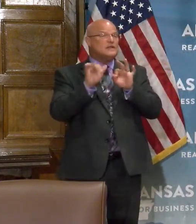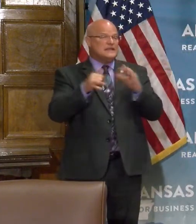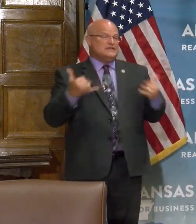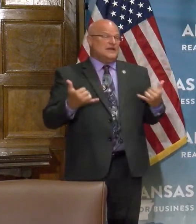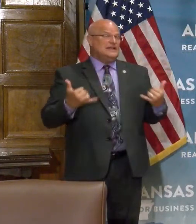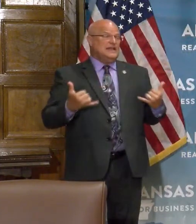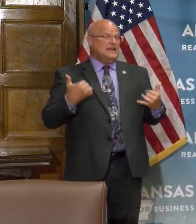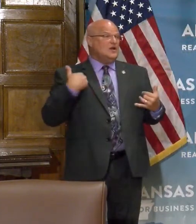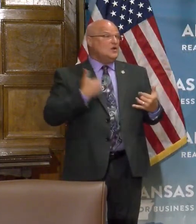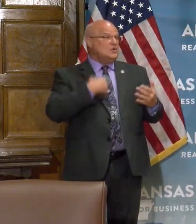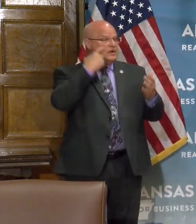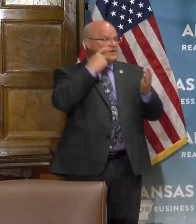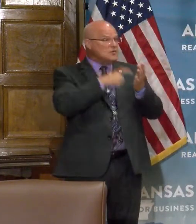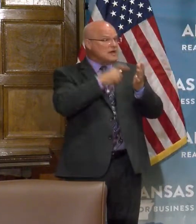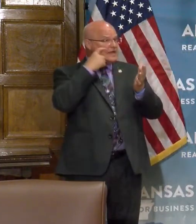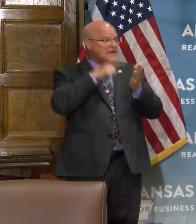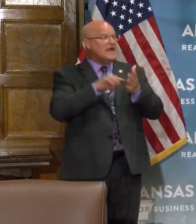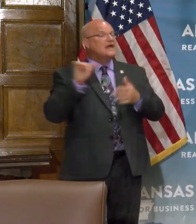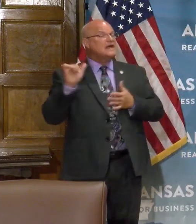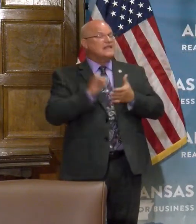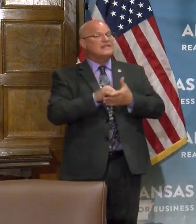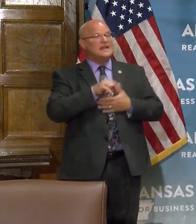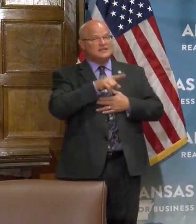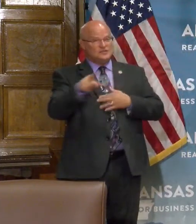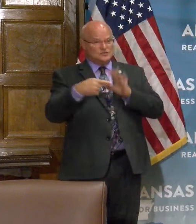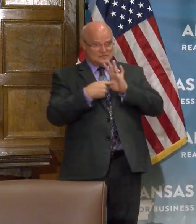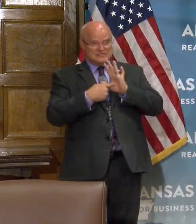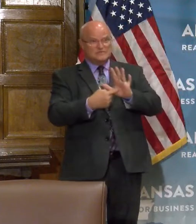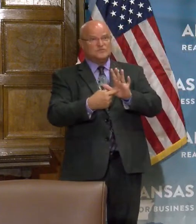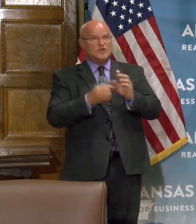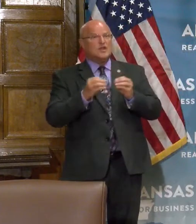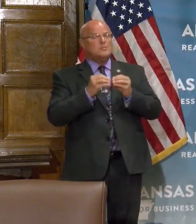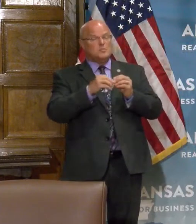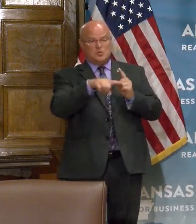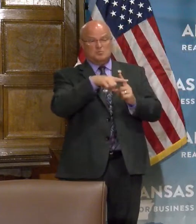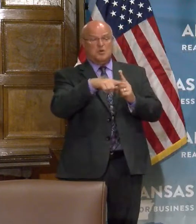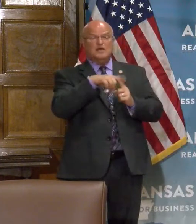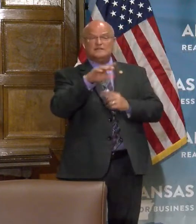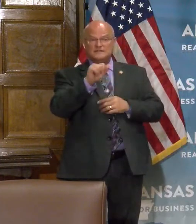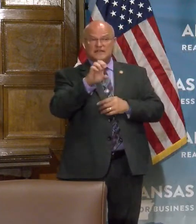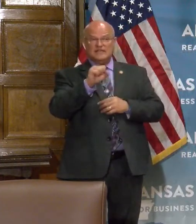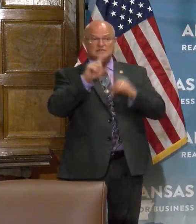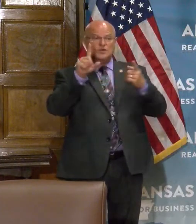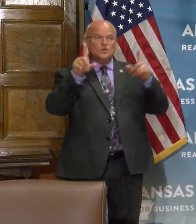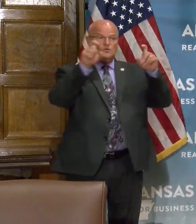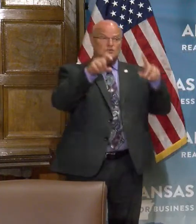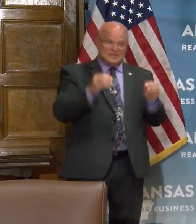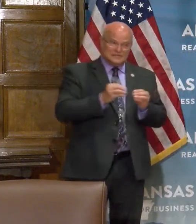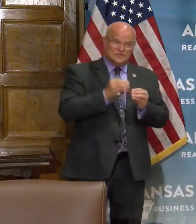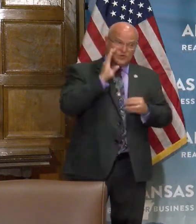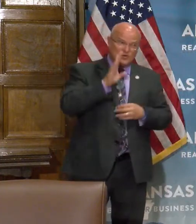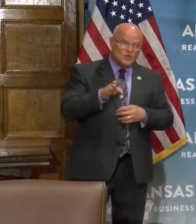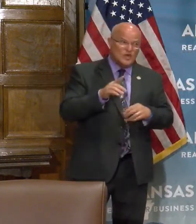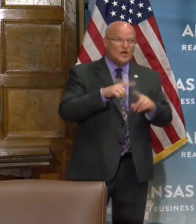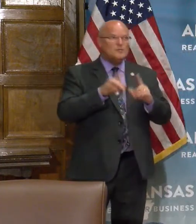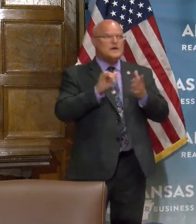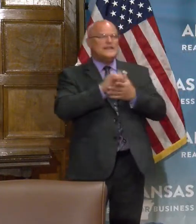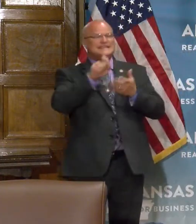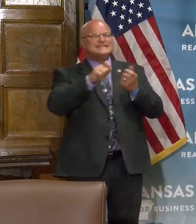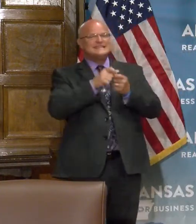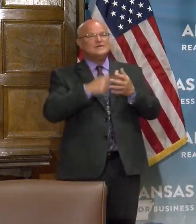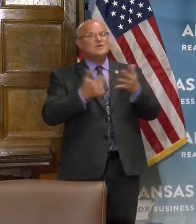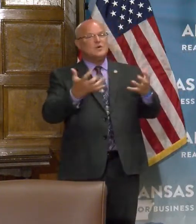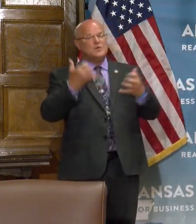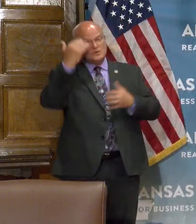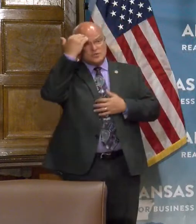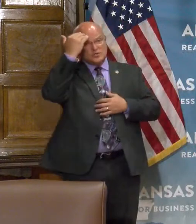is, and we do recognize that you're going to demonstrate more positive cases when you test more, but that's exactly what we